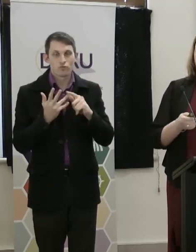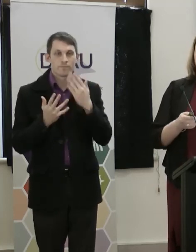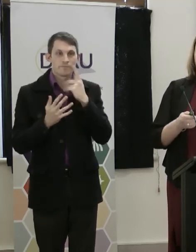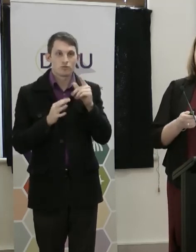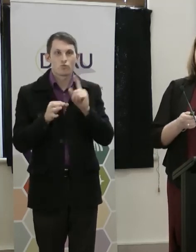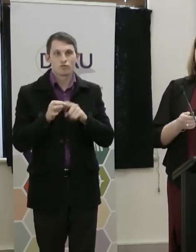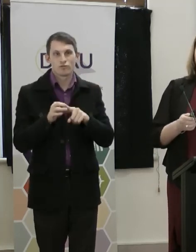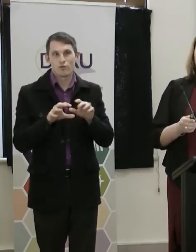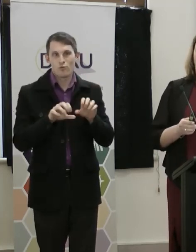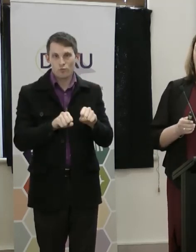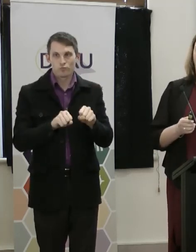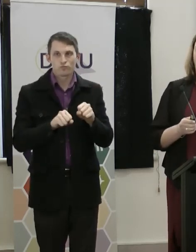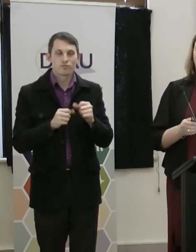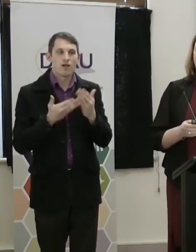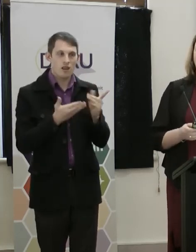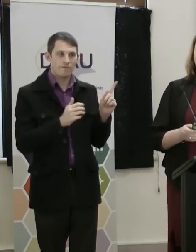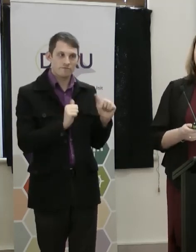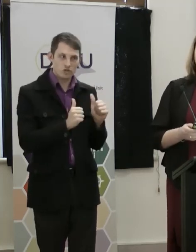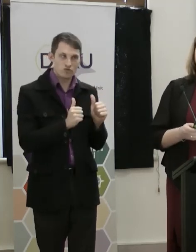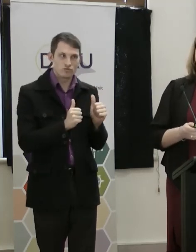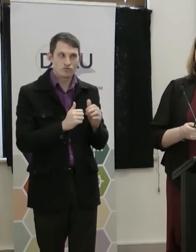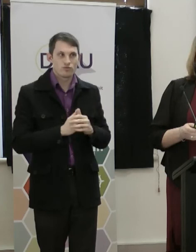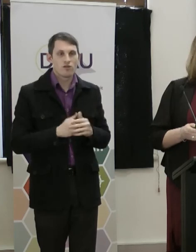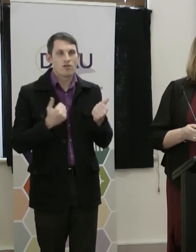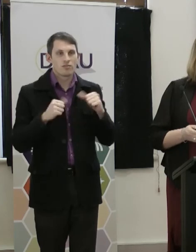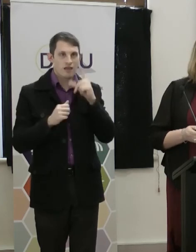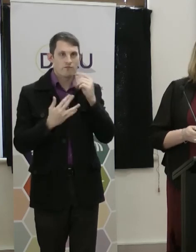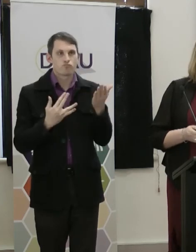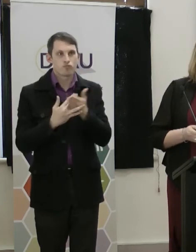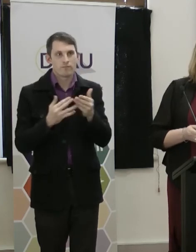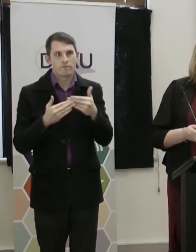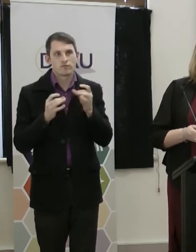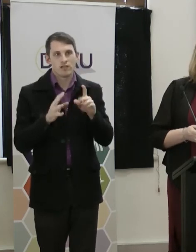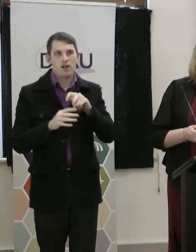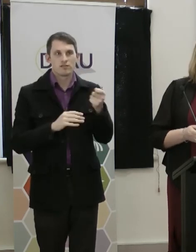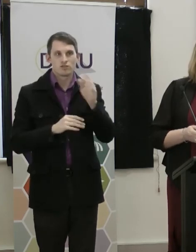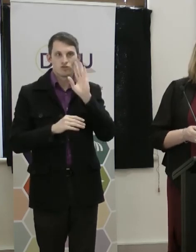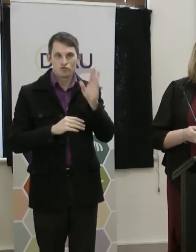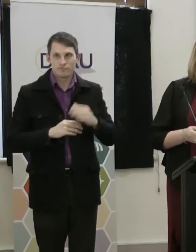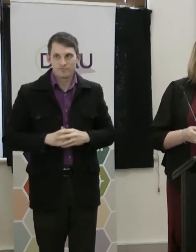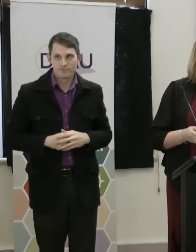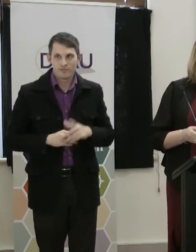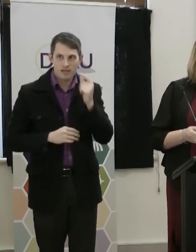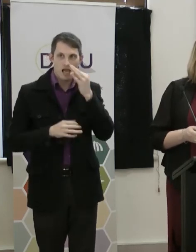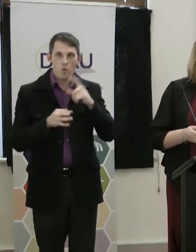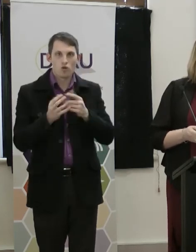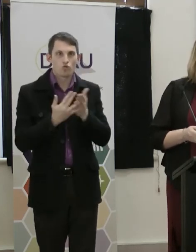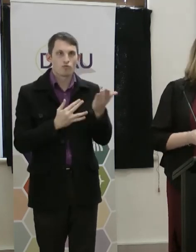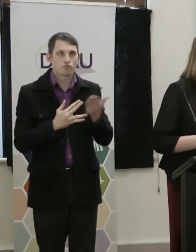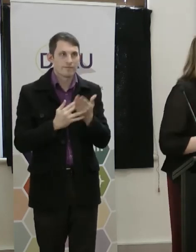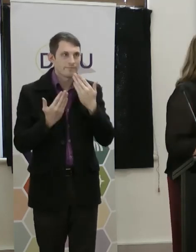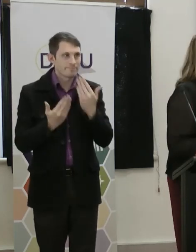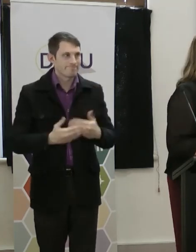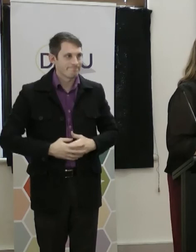your question, let her finish, and then we'll take a break before we start the next session. You can ask questions in the break. Thank